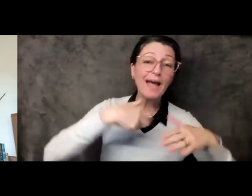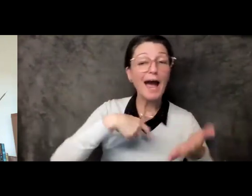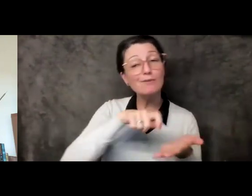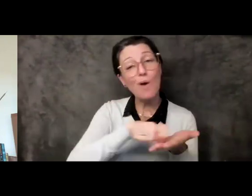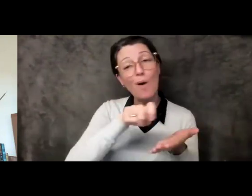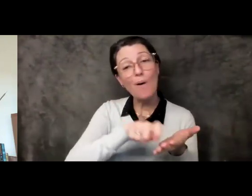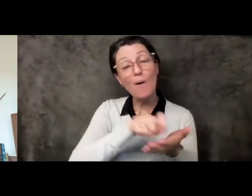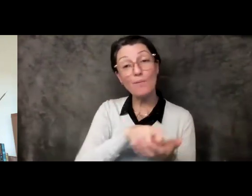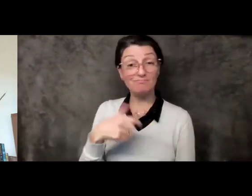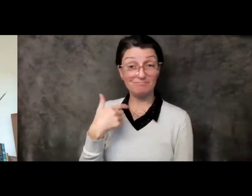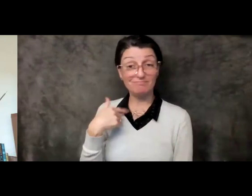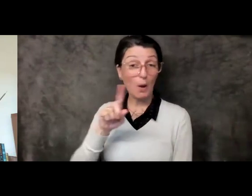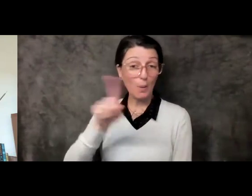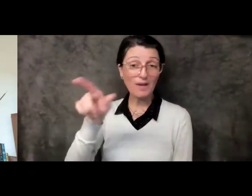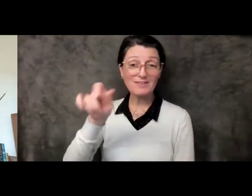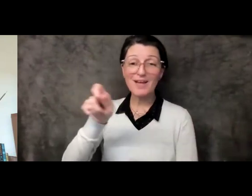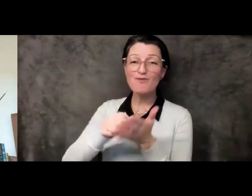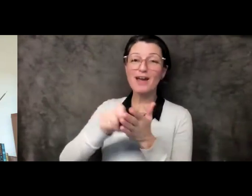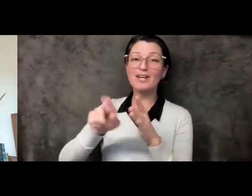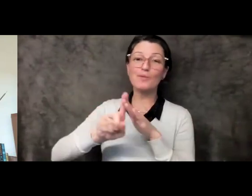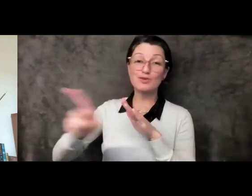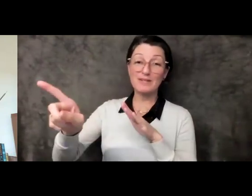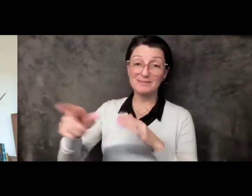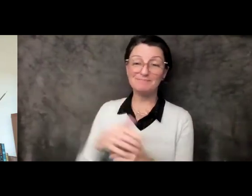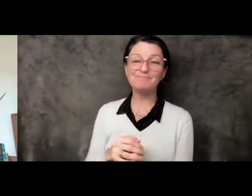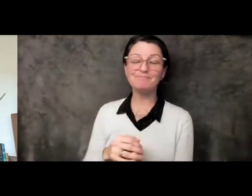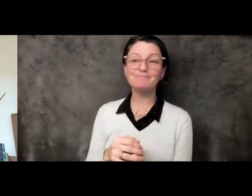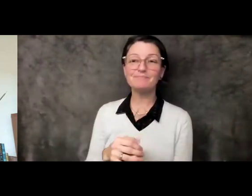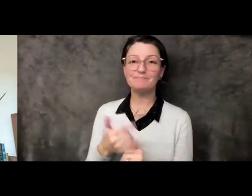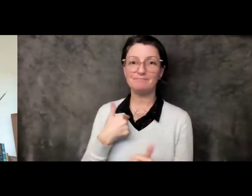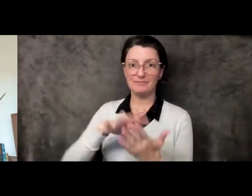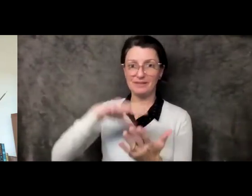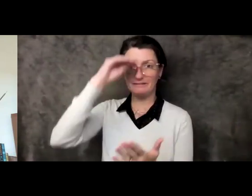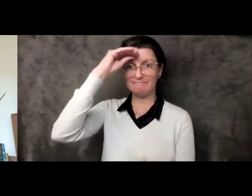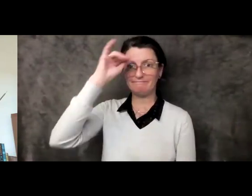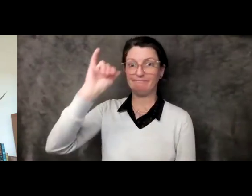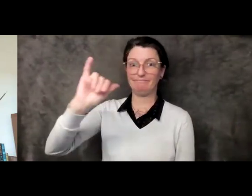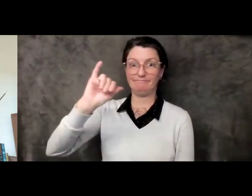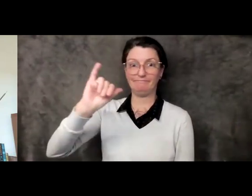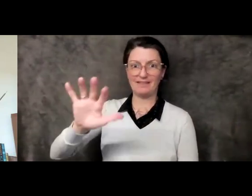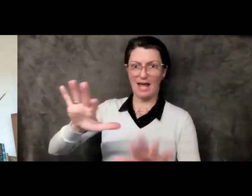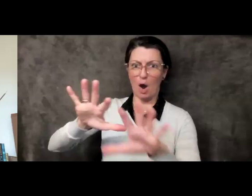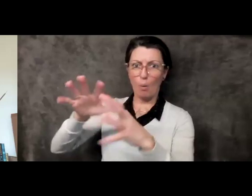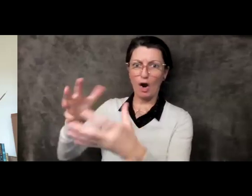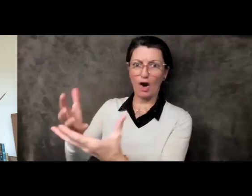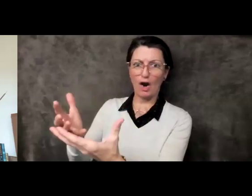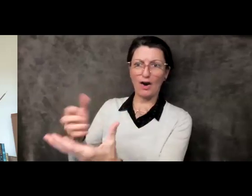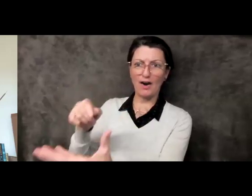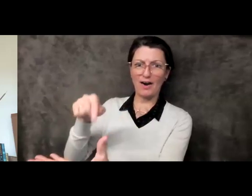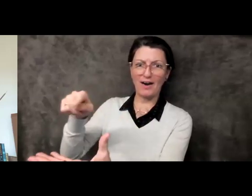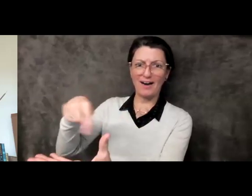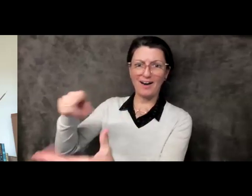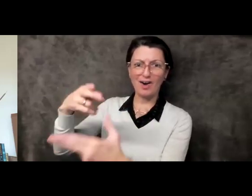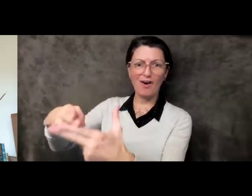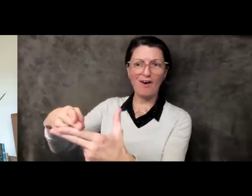it, right? But what I realized was that there's this whole world called poetry workshops, and there's these whole people